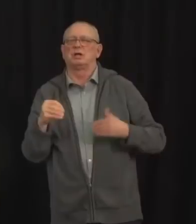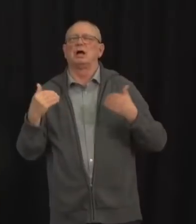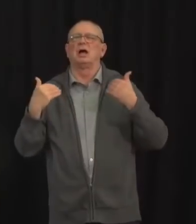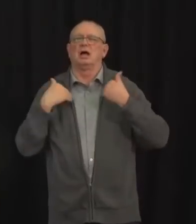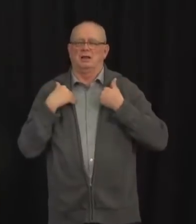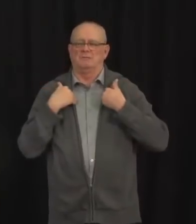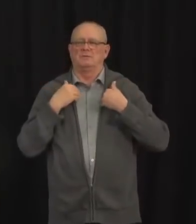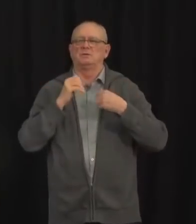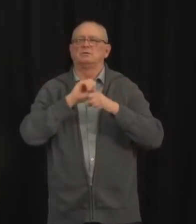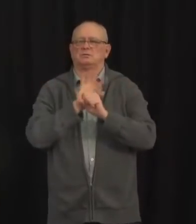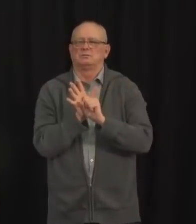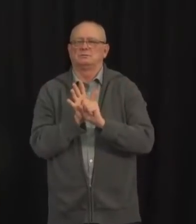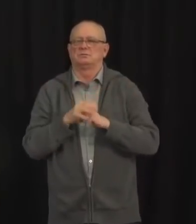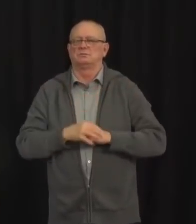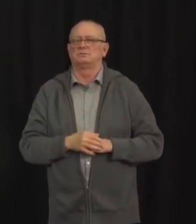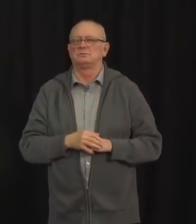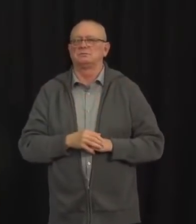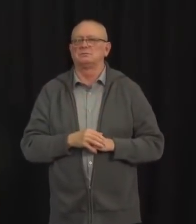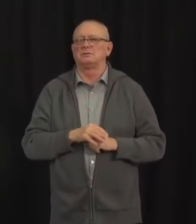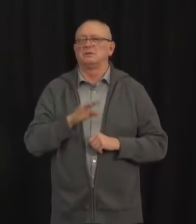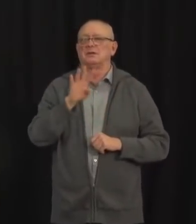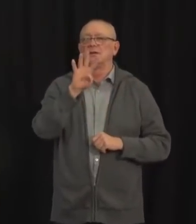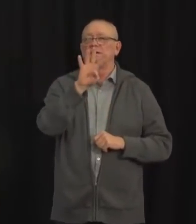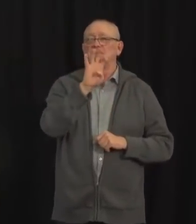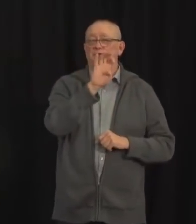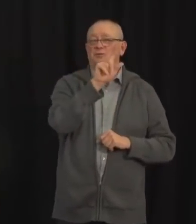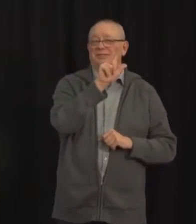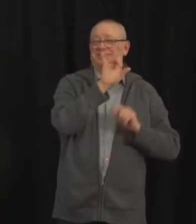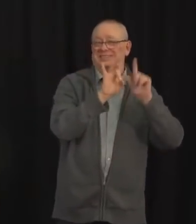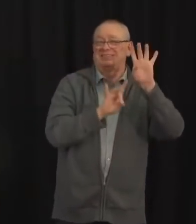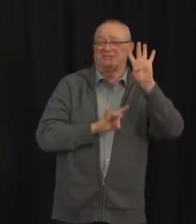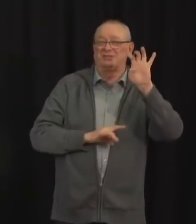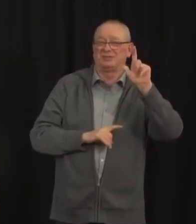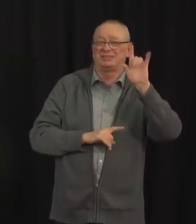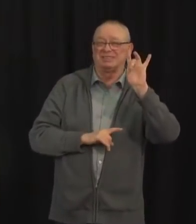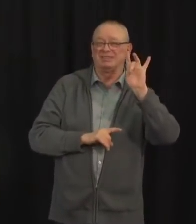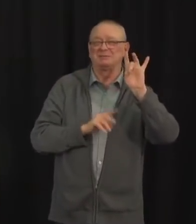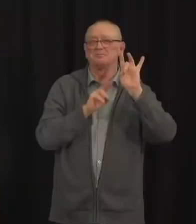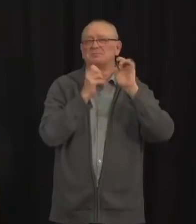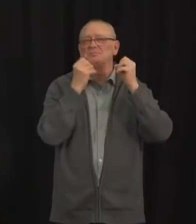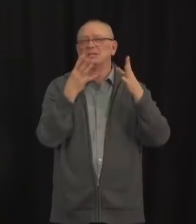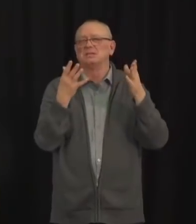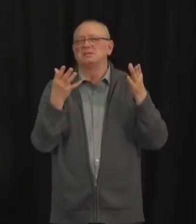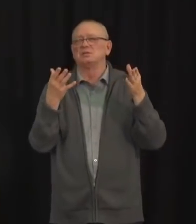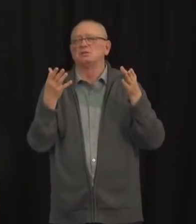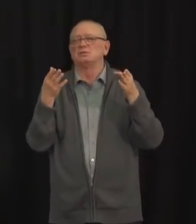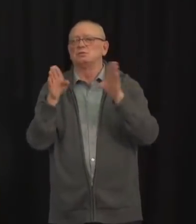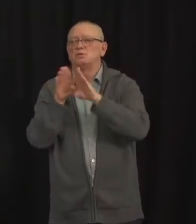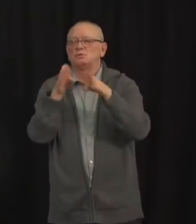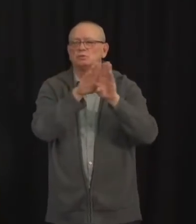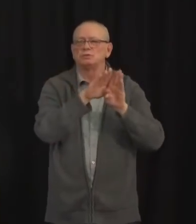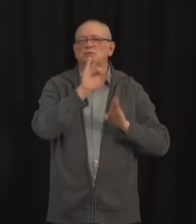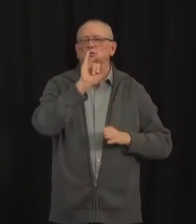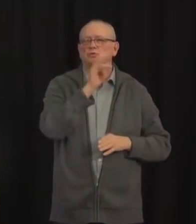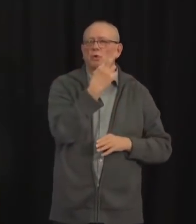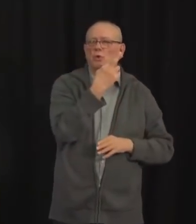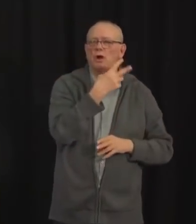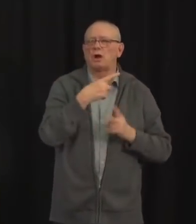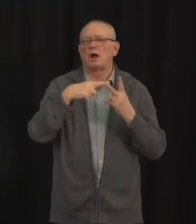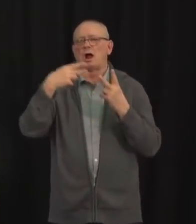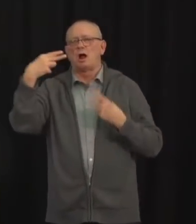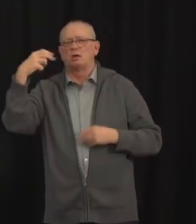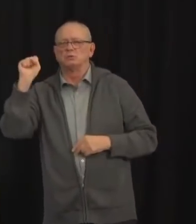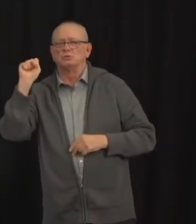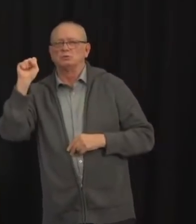only 293 of these are still open with students. Currently, all of these schools together have a